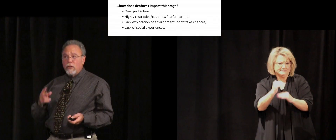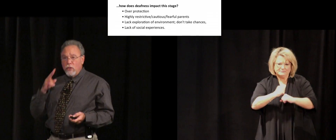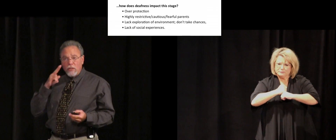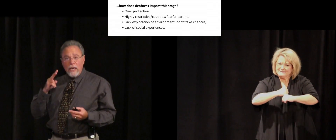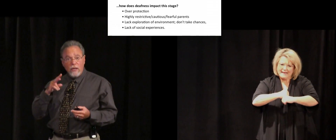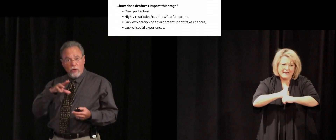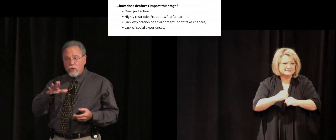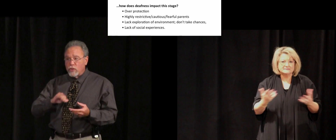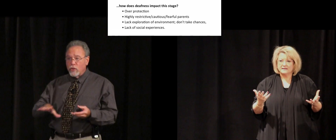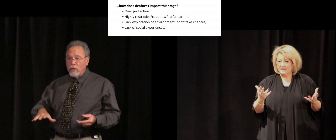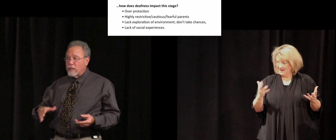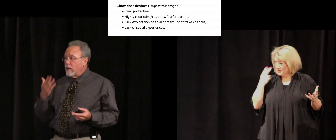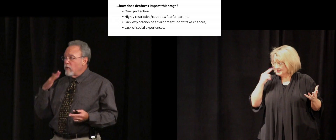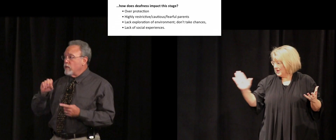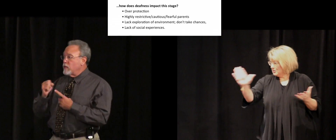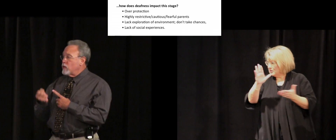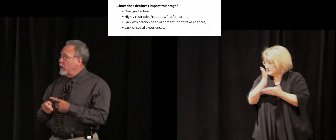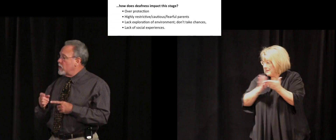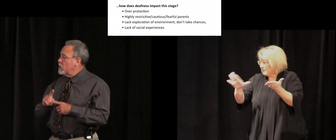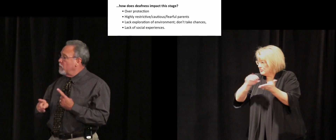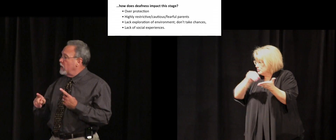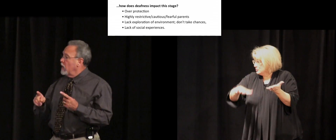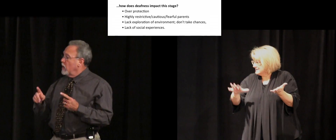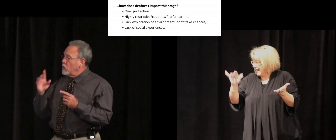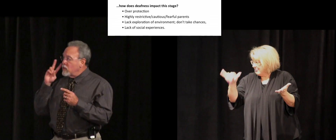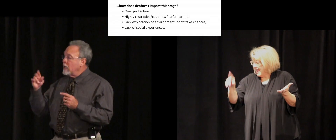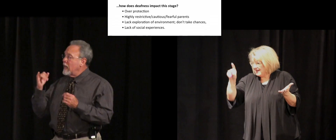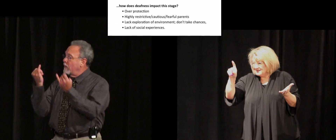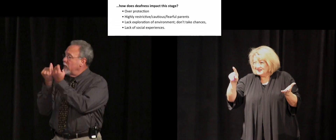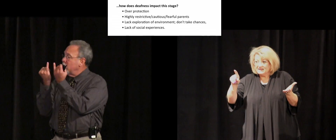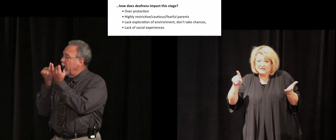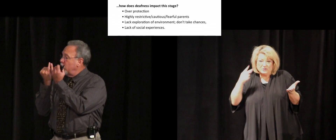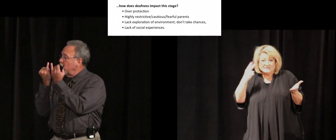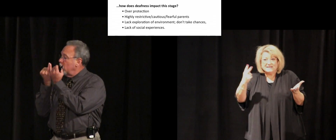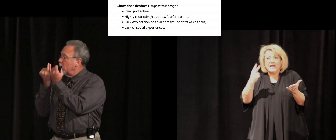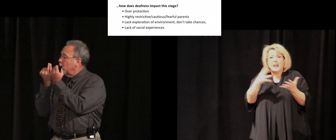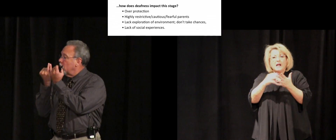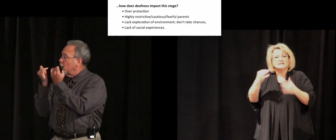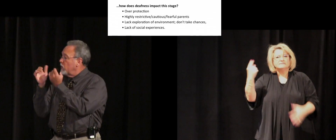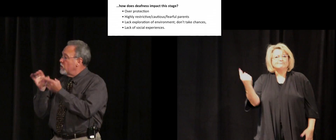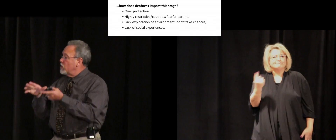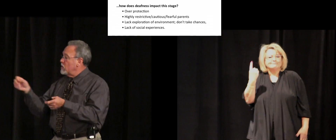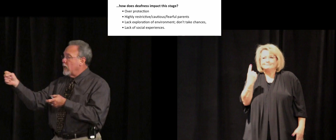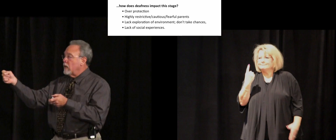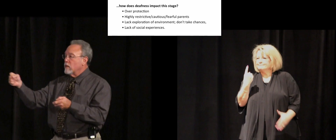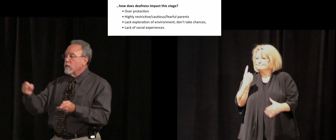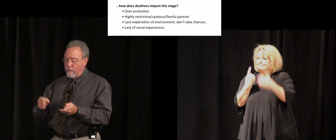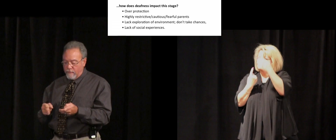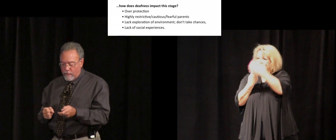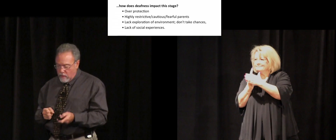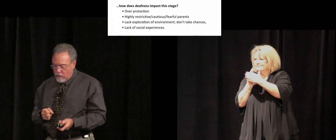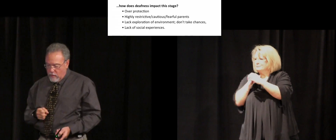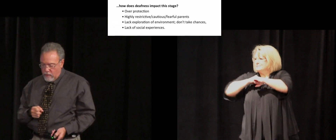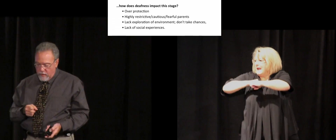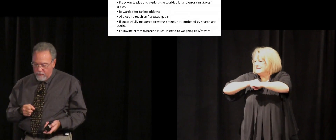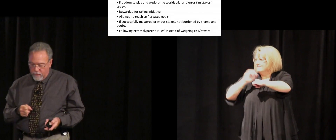And the impact deafness has on that stage. So maybe they have restricted opportunities with other deaf